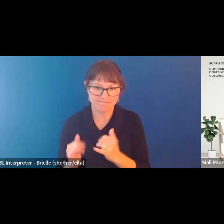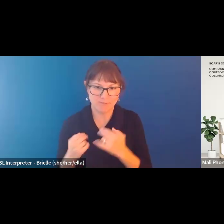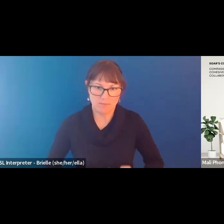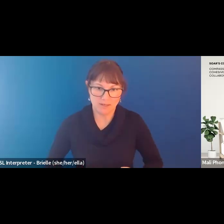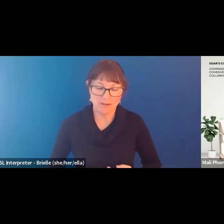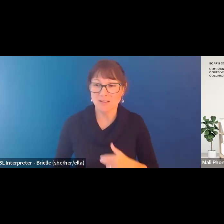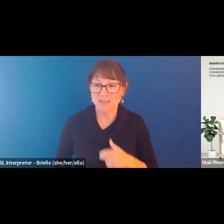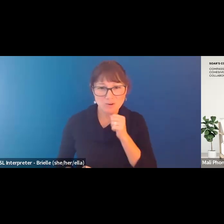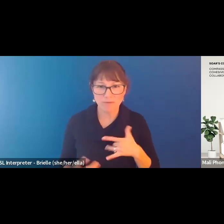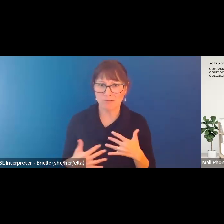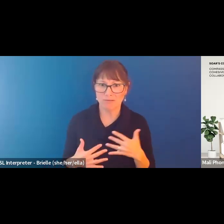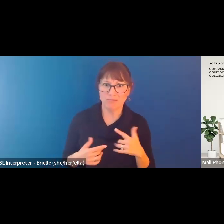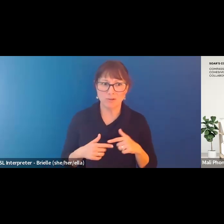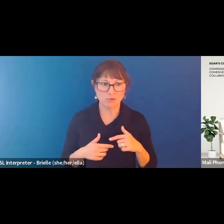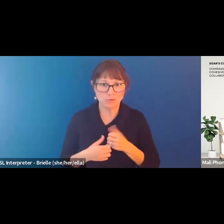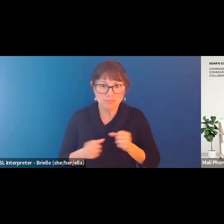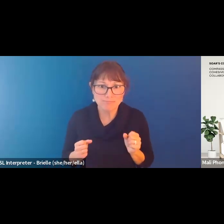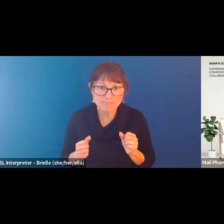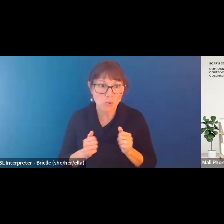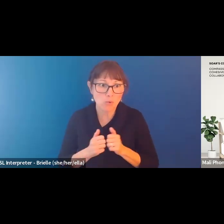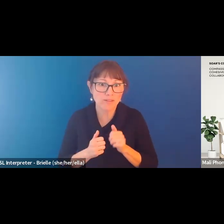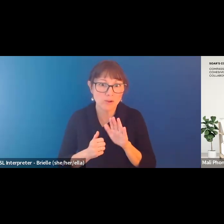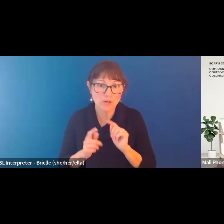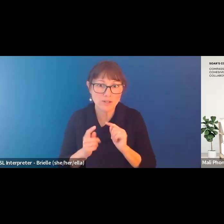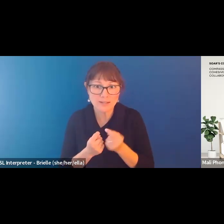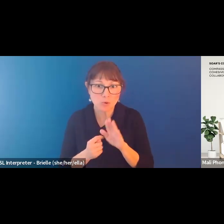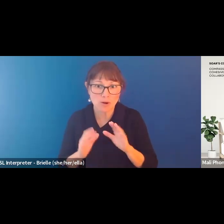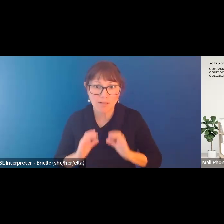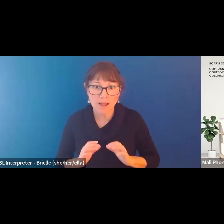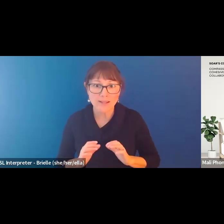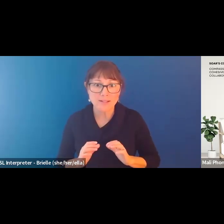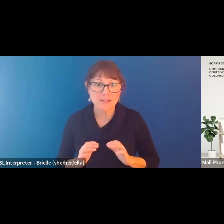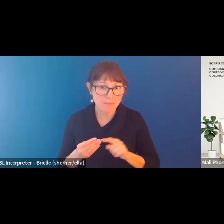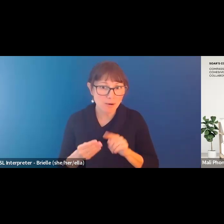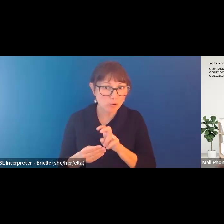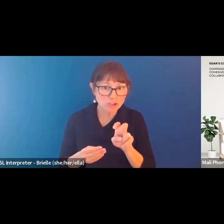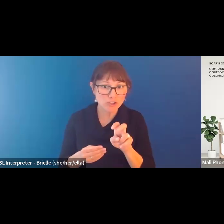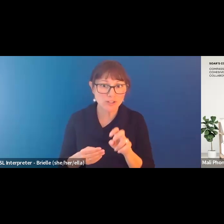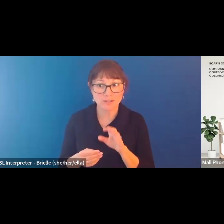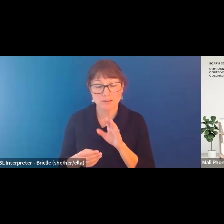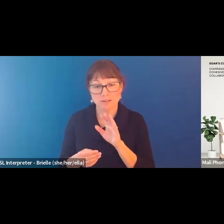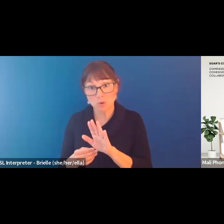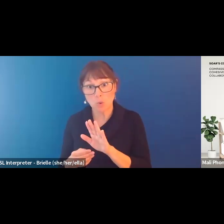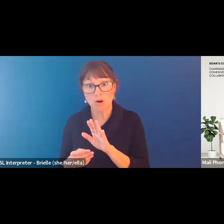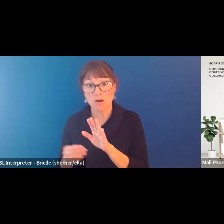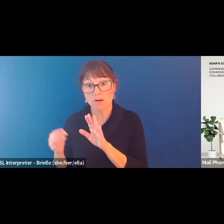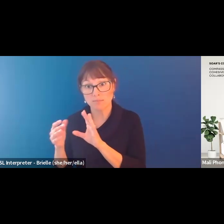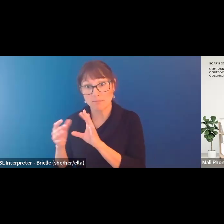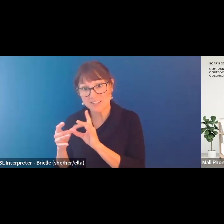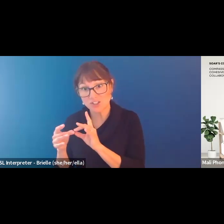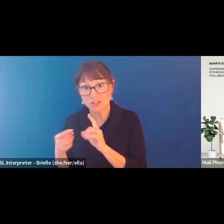share parts of your journey with your team, with your clients, and even in your messaging. When you do it with